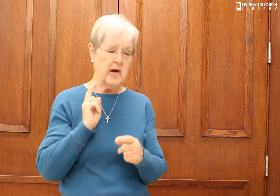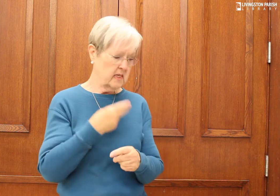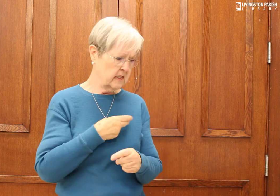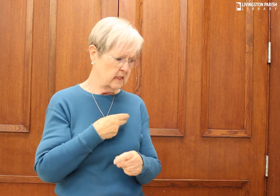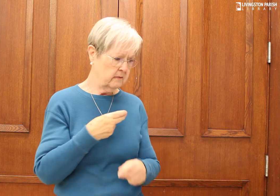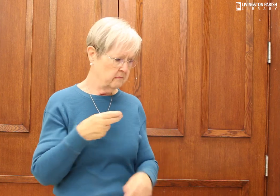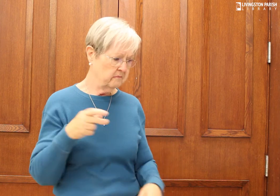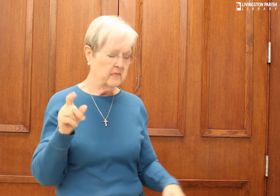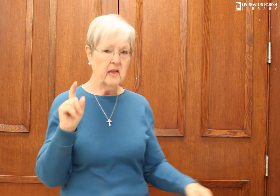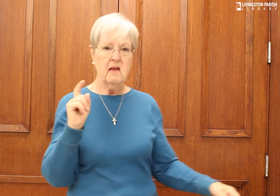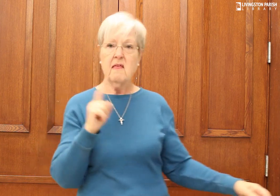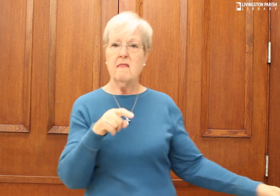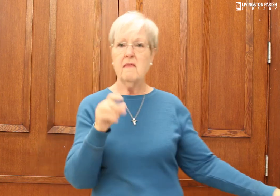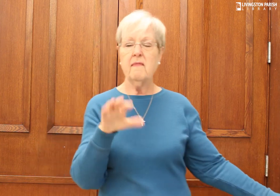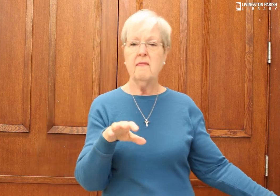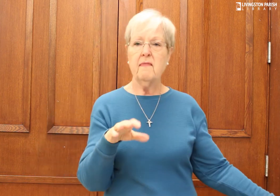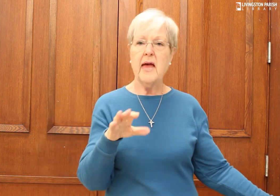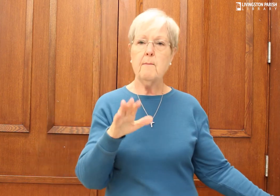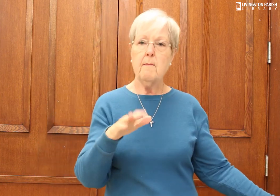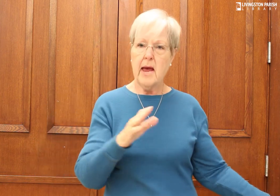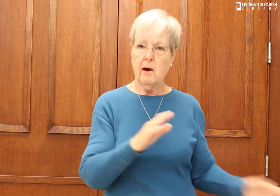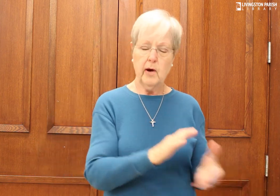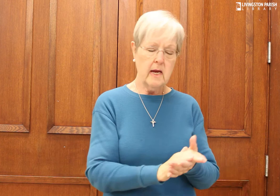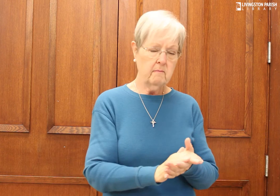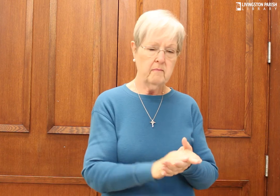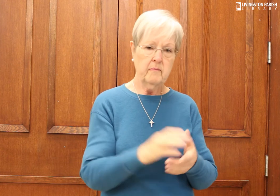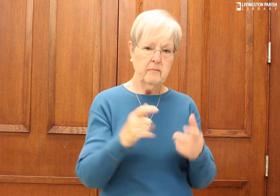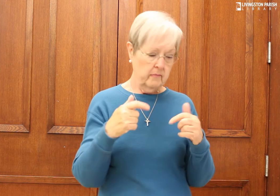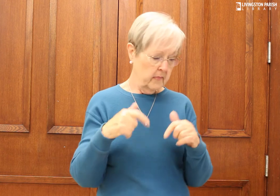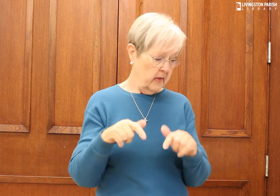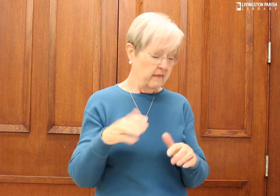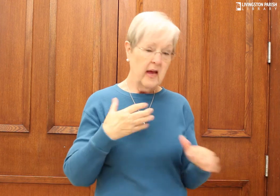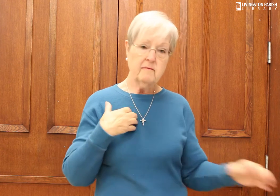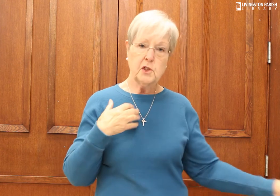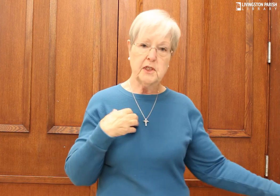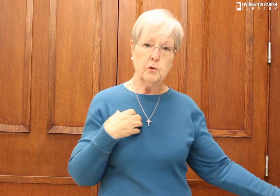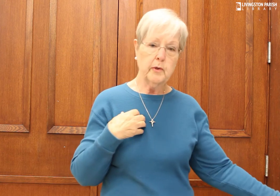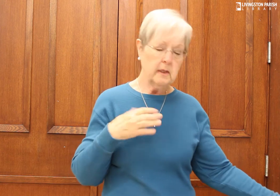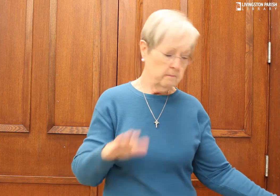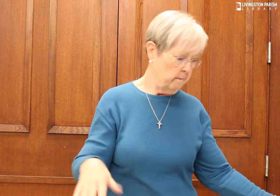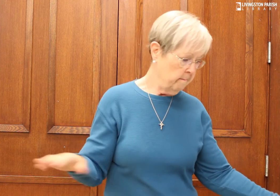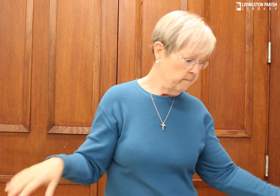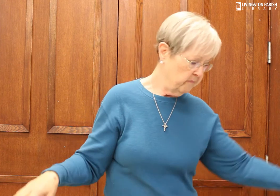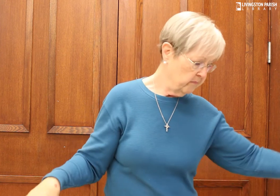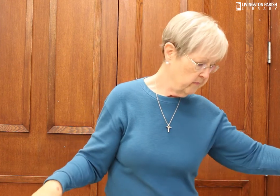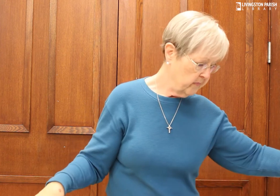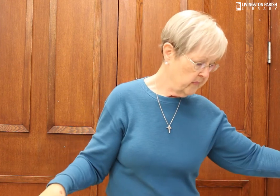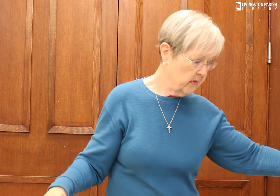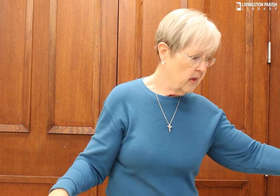us. They marry, they have children.